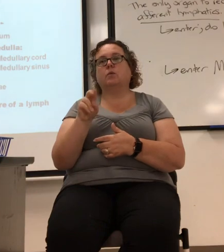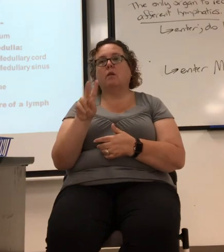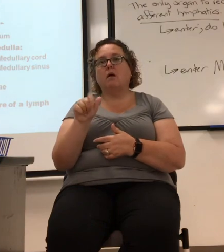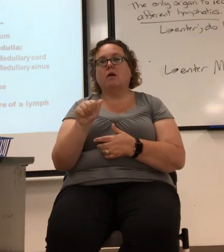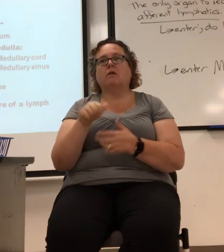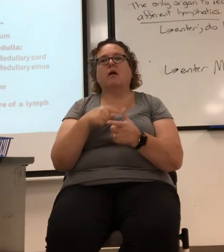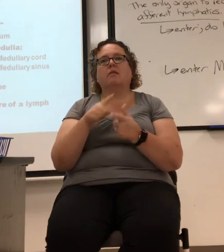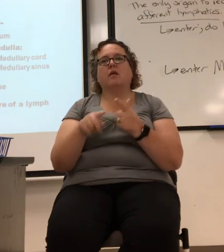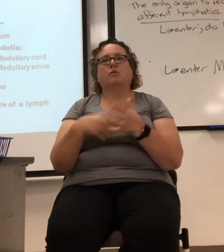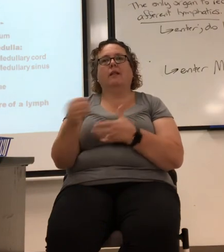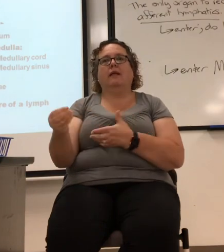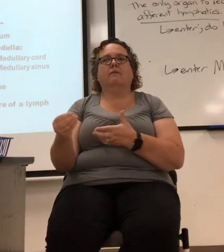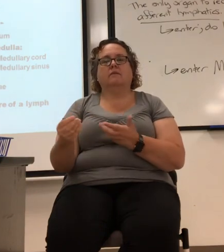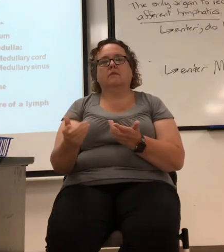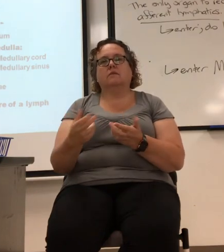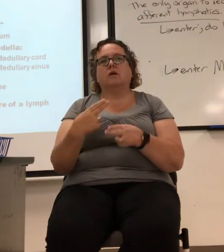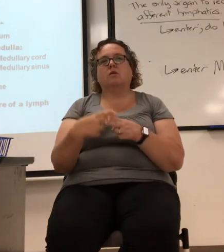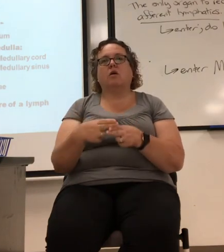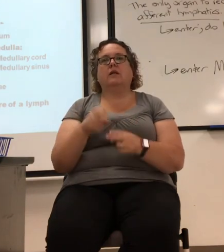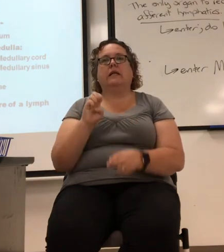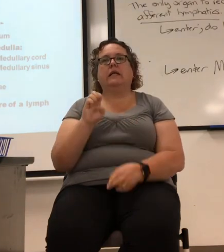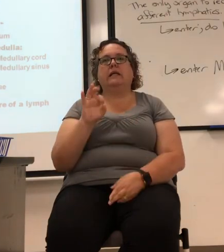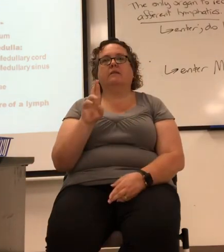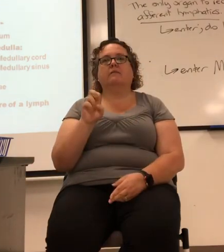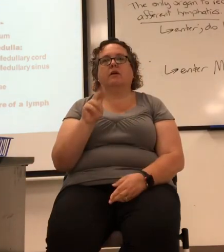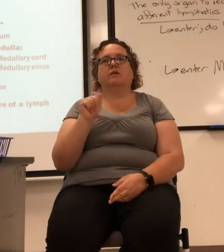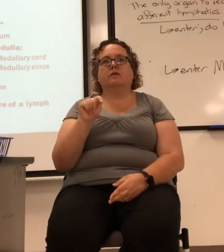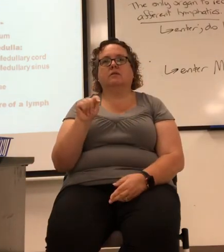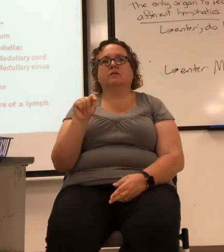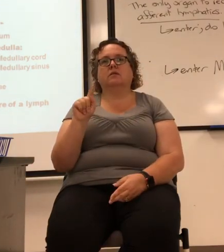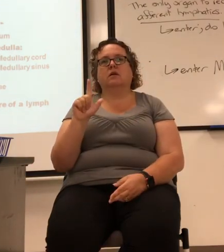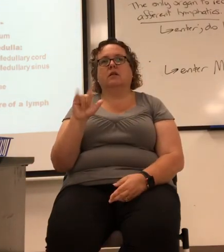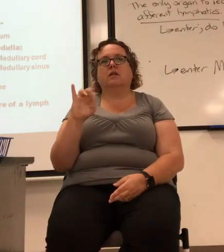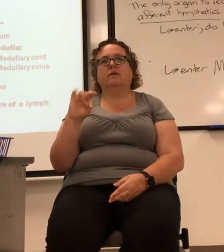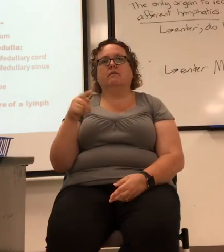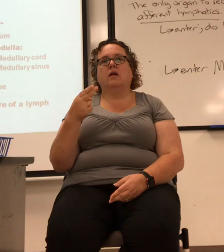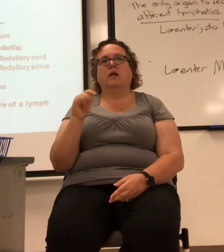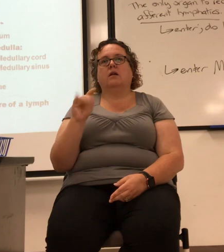leave. Call it efferent lymphatics.